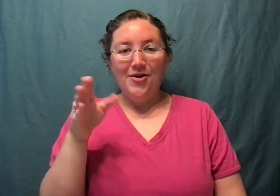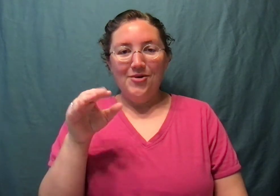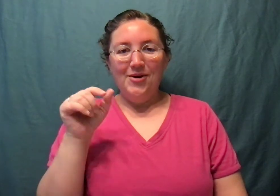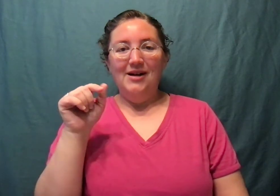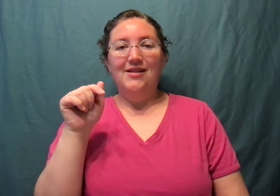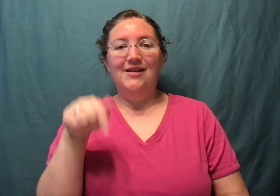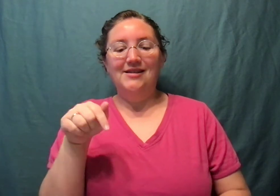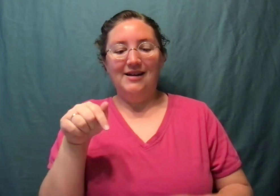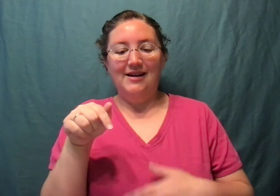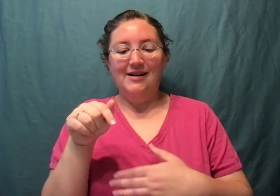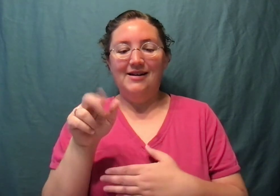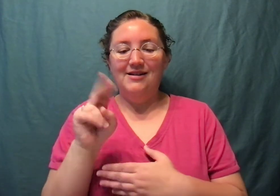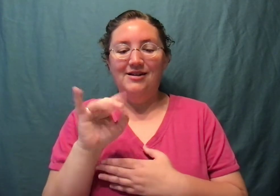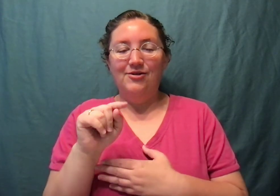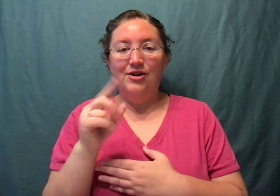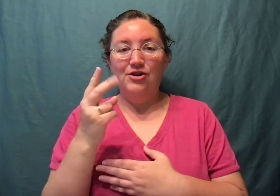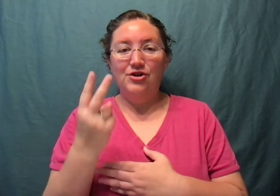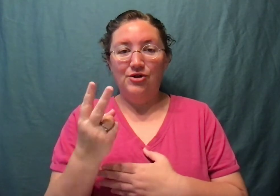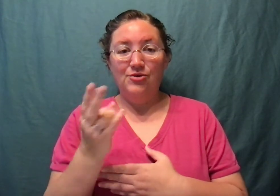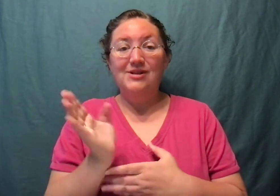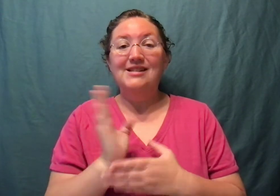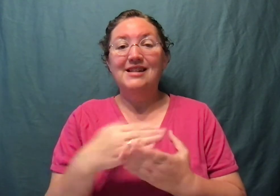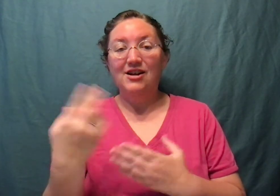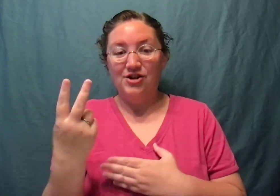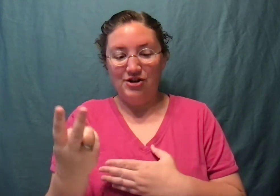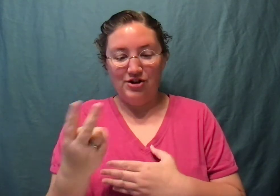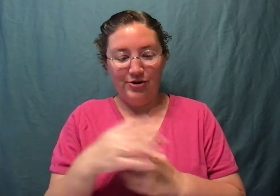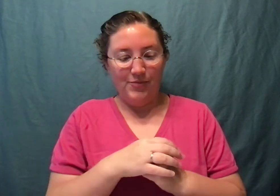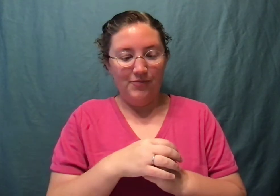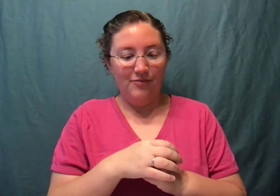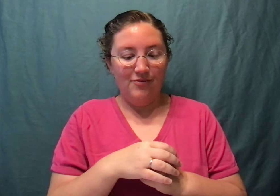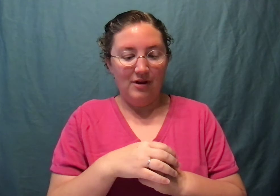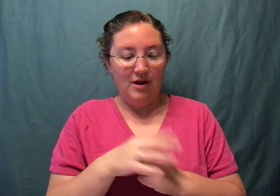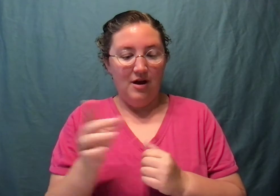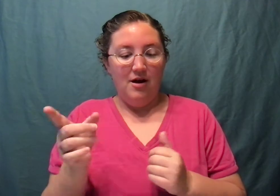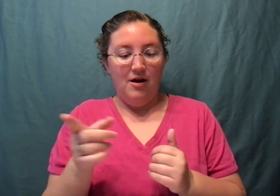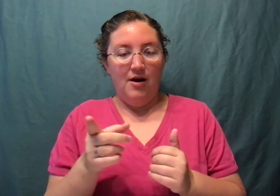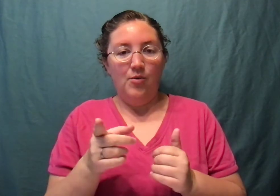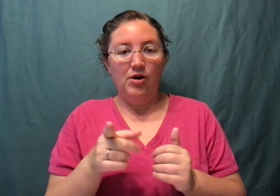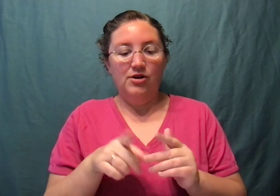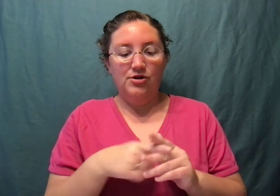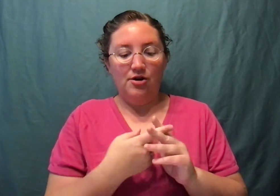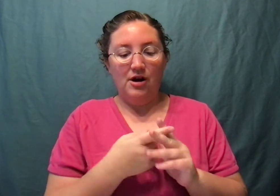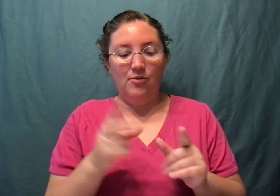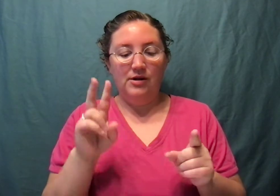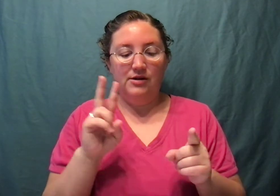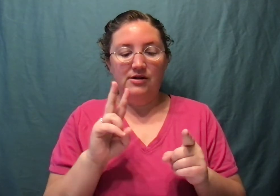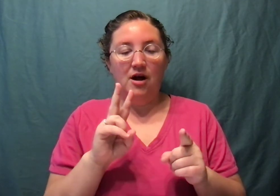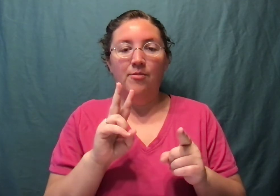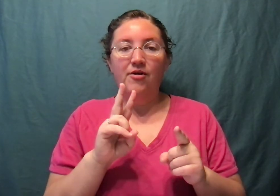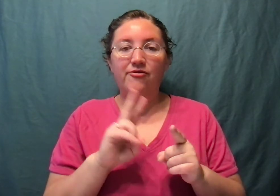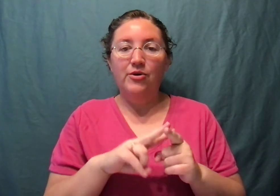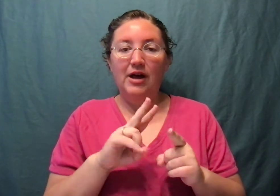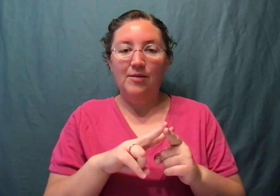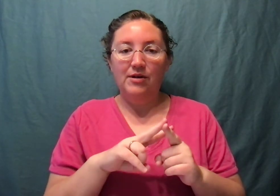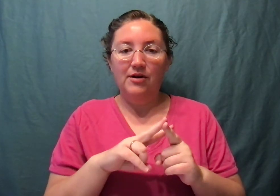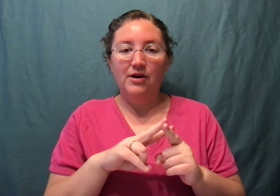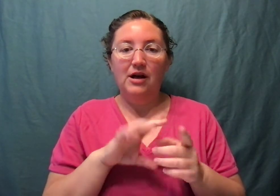Hello, this is Unit 2, Section 2, and we're going to start out with some vocabulary